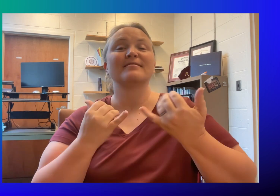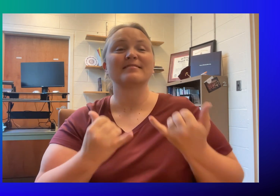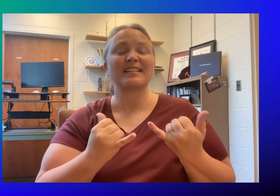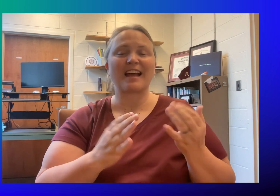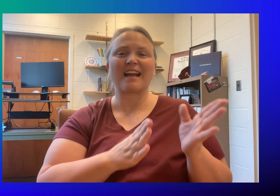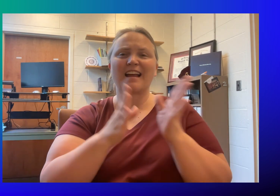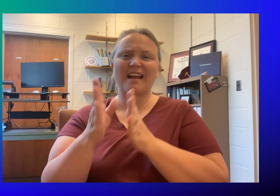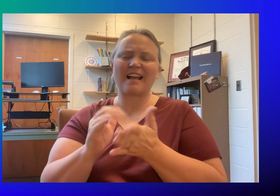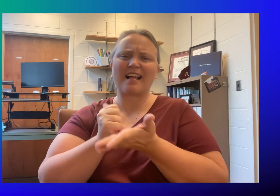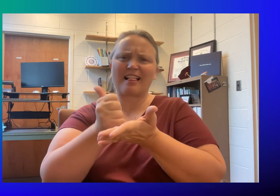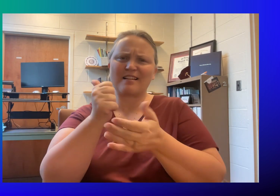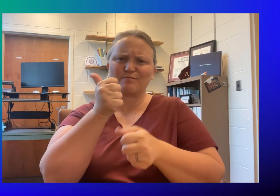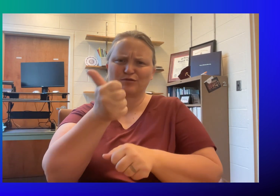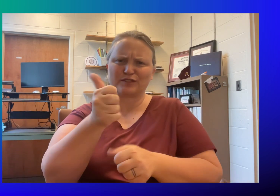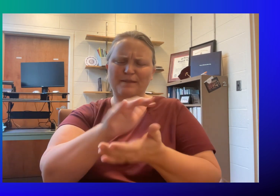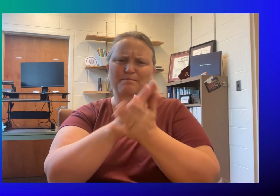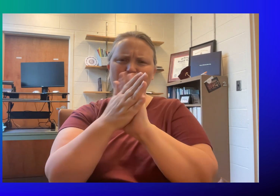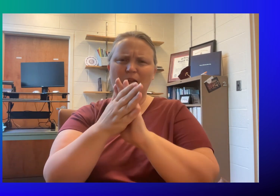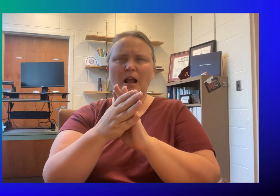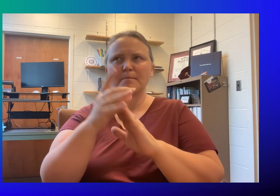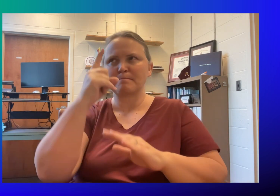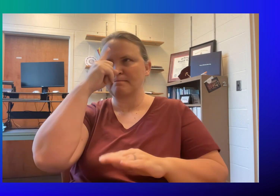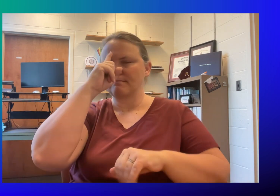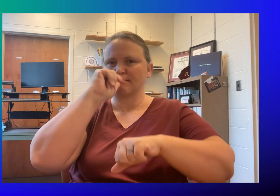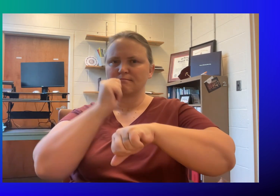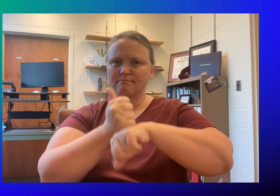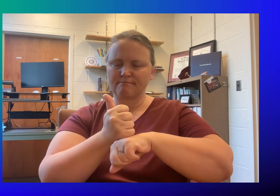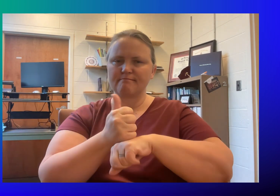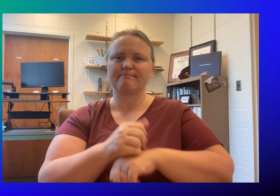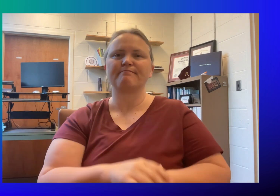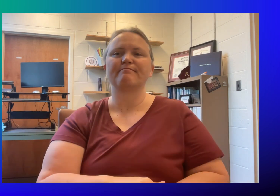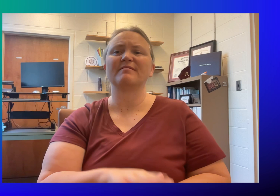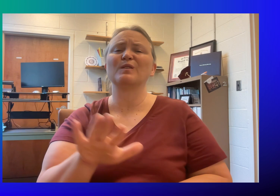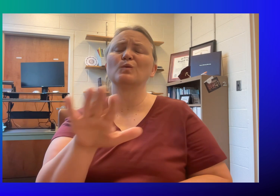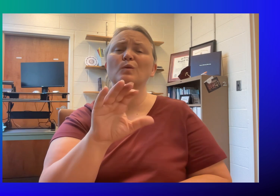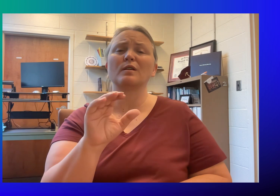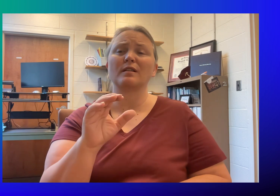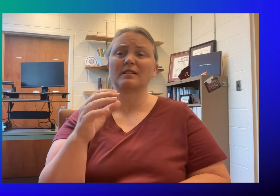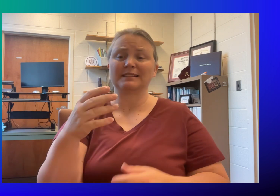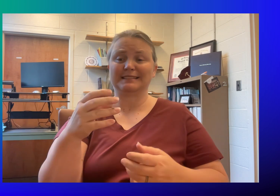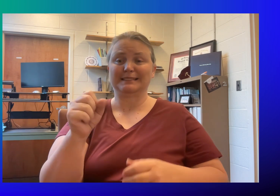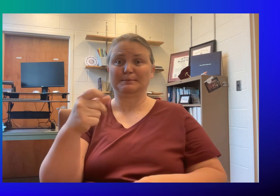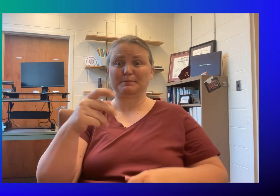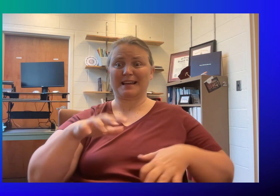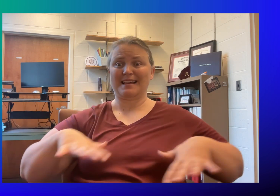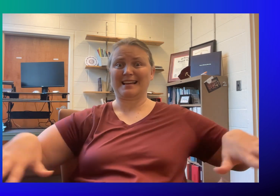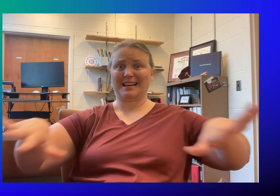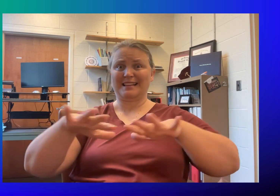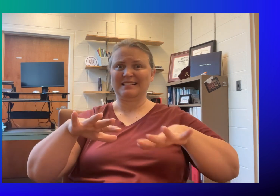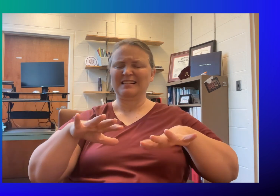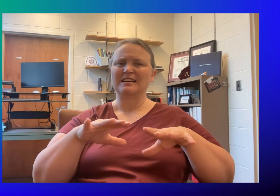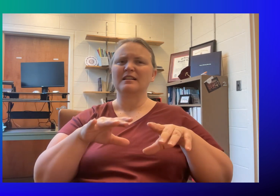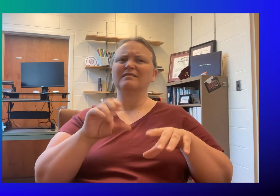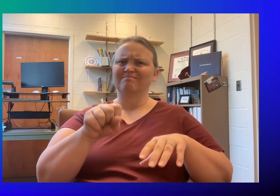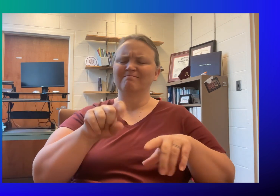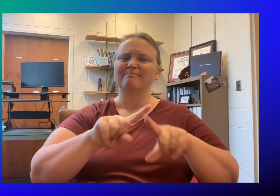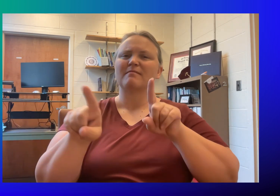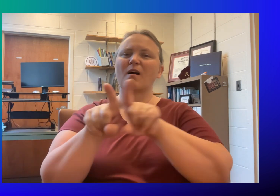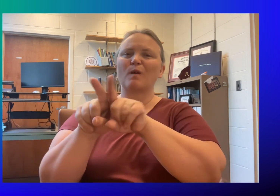distractions. Now you need to help yourself get into the zone. A productive work environment is not just the physical space, but it's also the mental